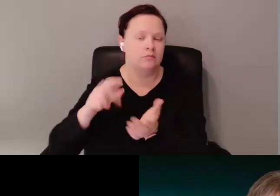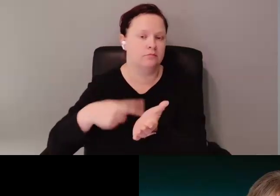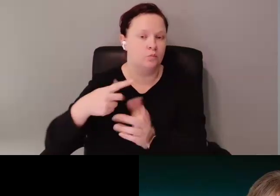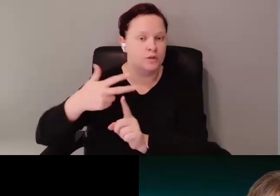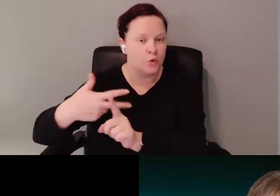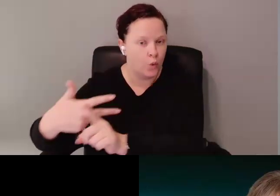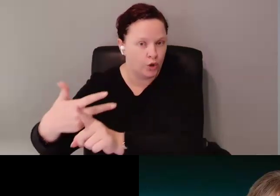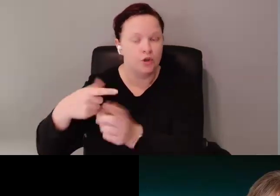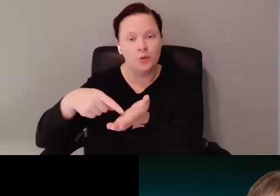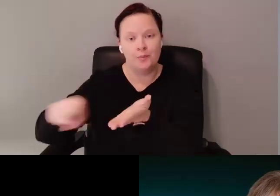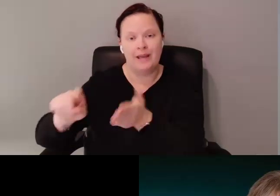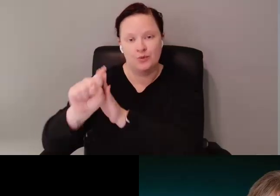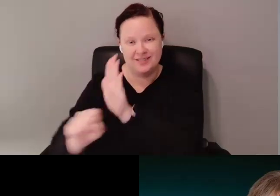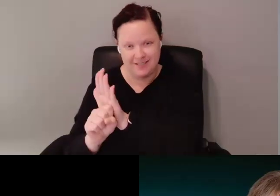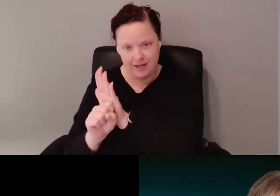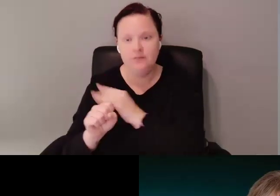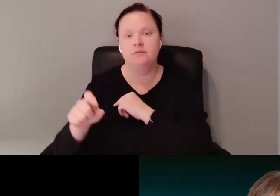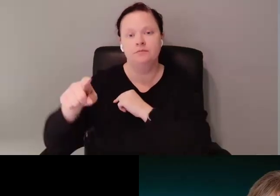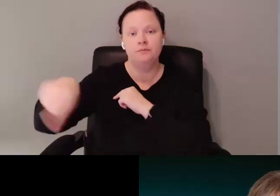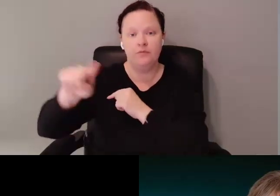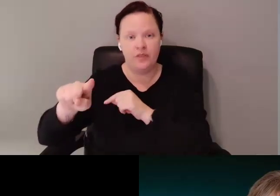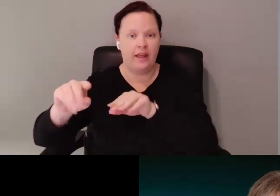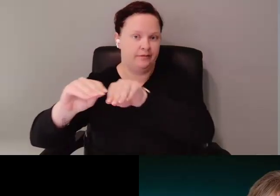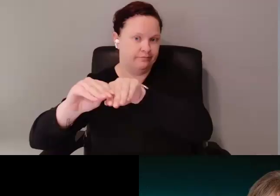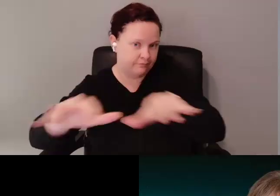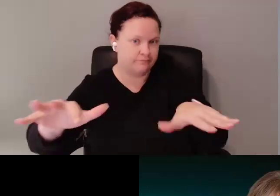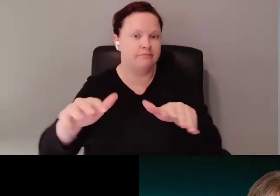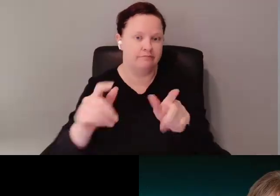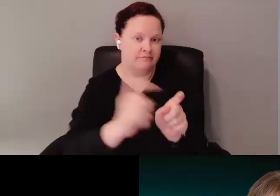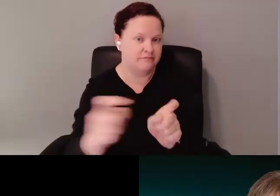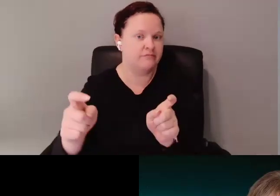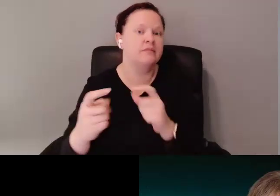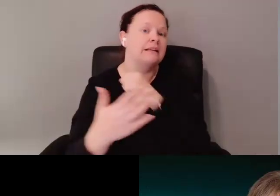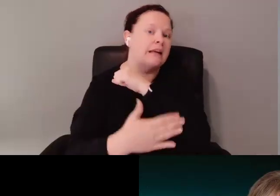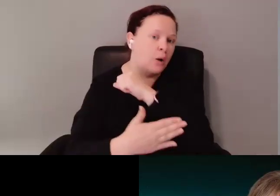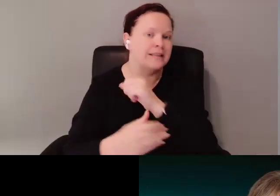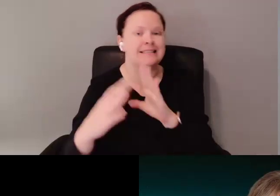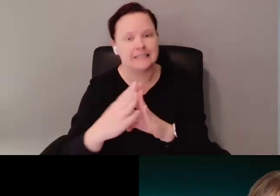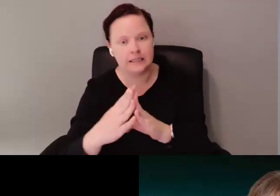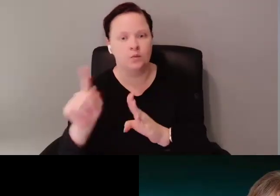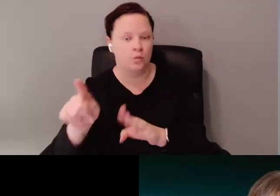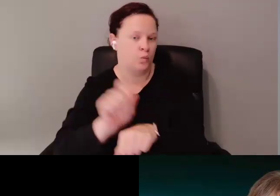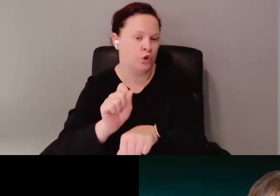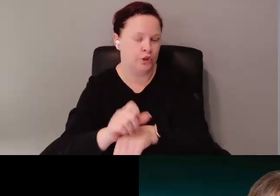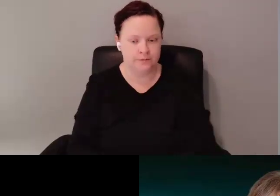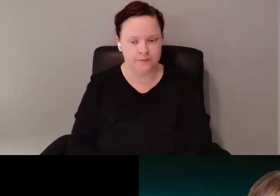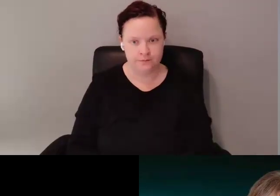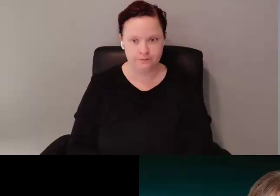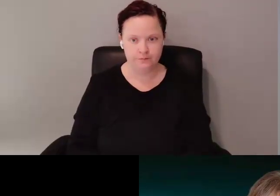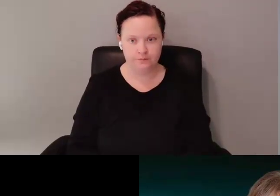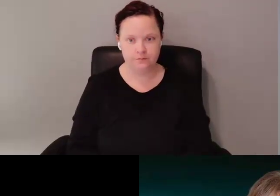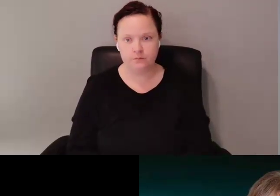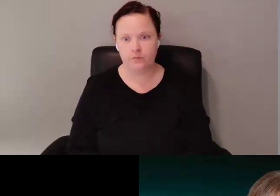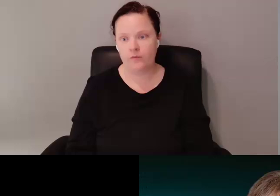and then they distribute it to the different counties and cities that you worked in. So they might